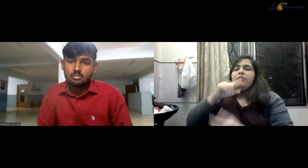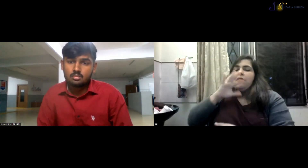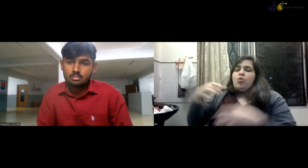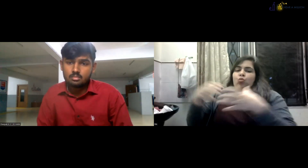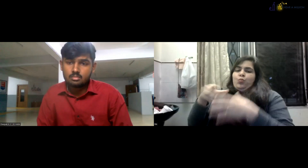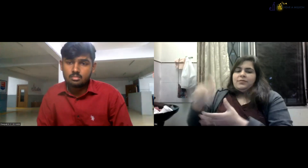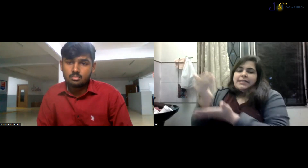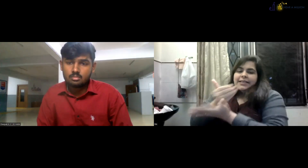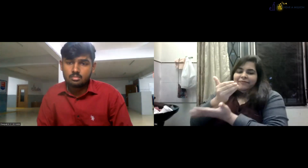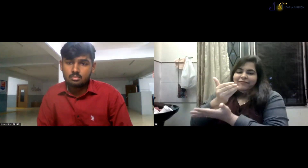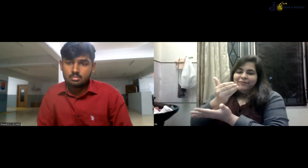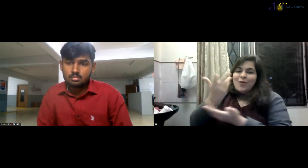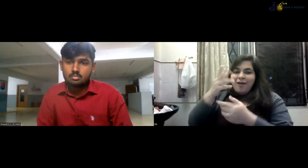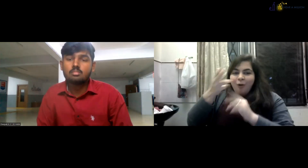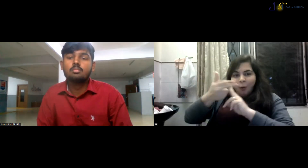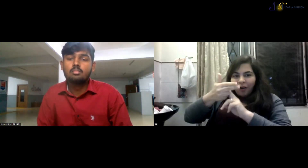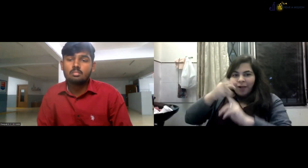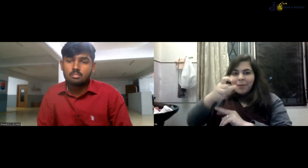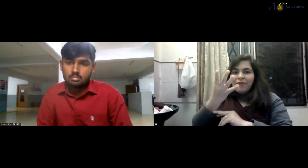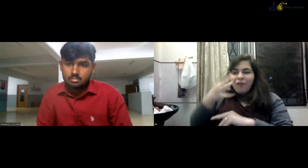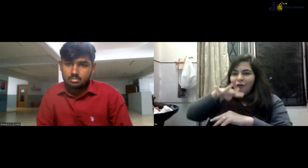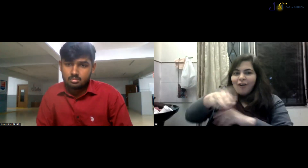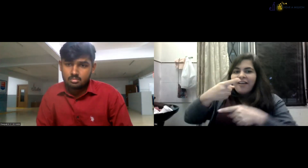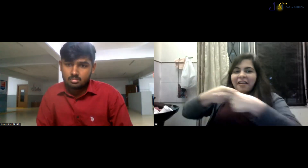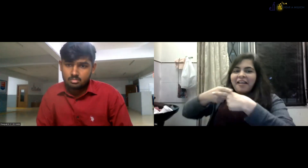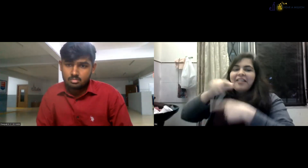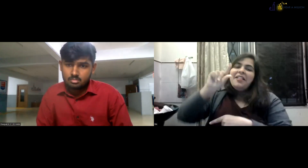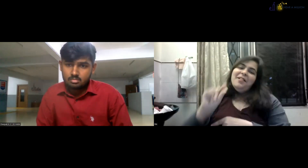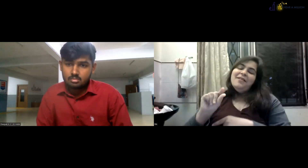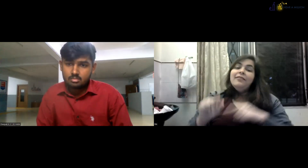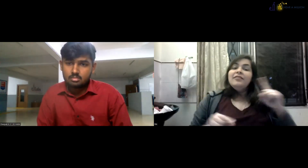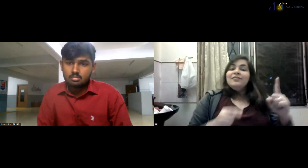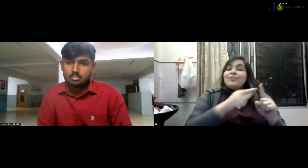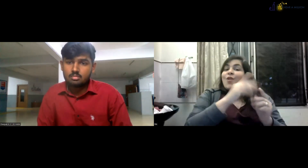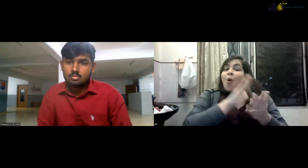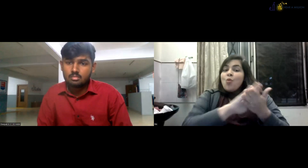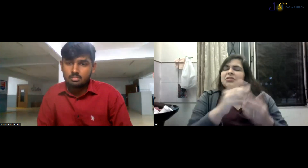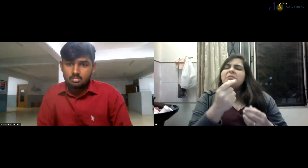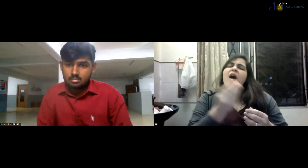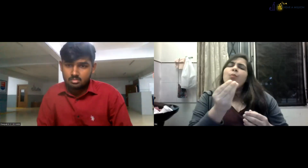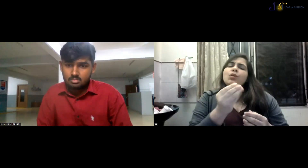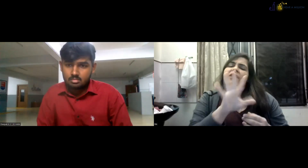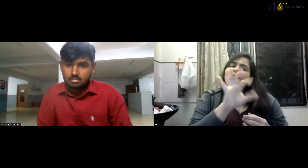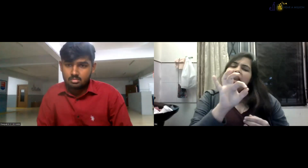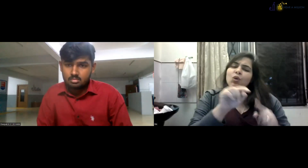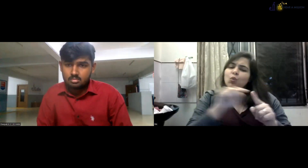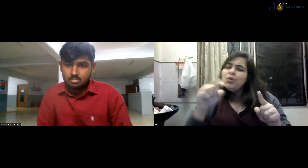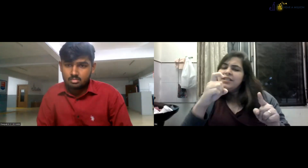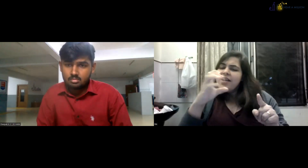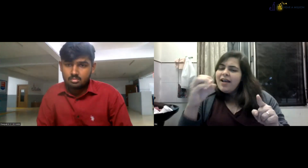hotel also. So if you are with the team, you can save money, and four people can stay in one